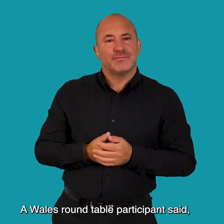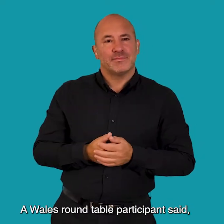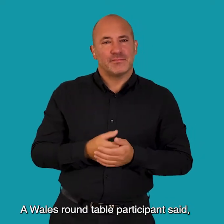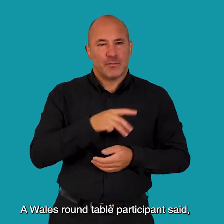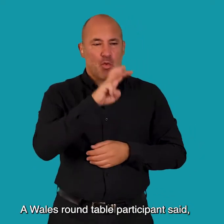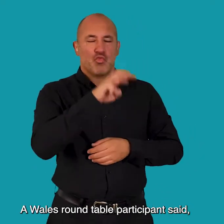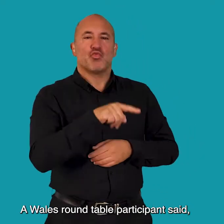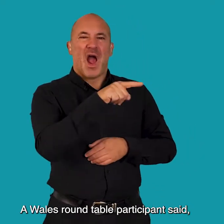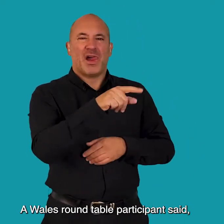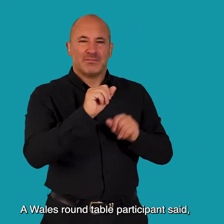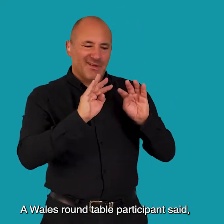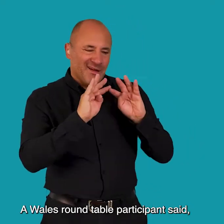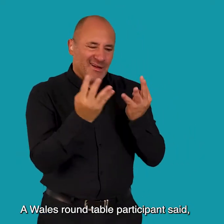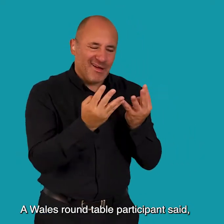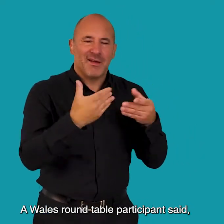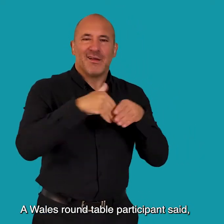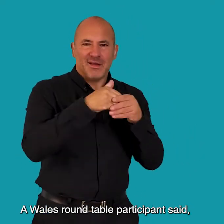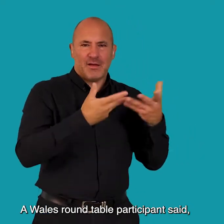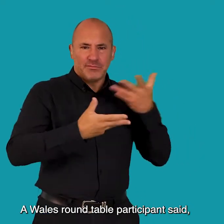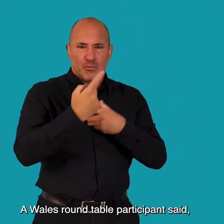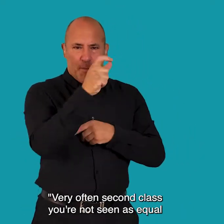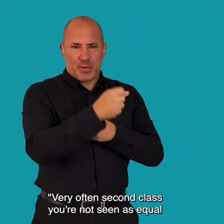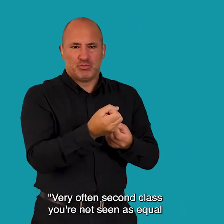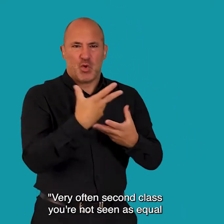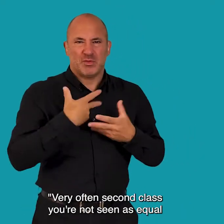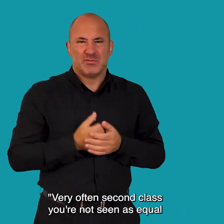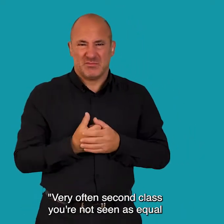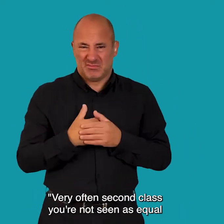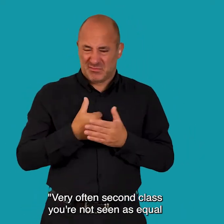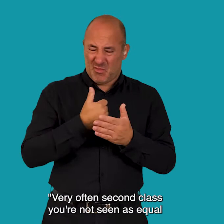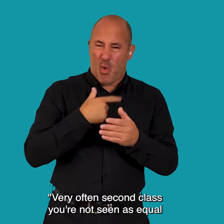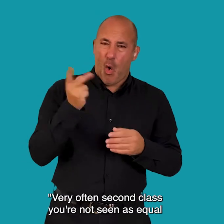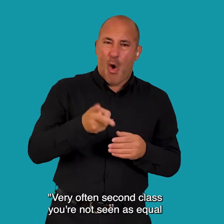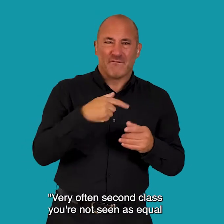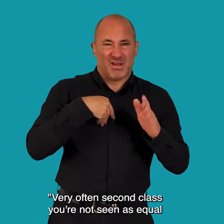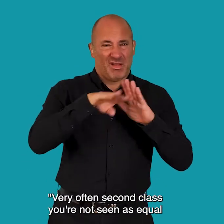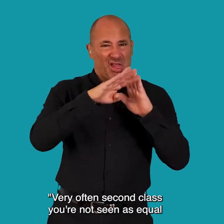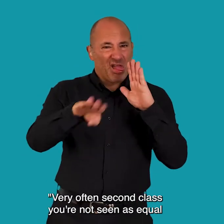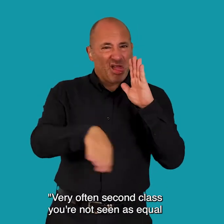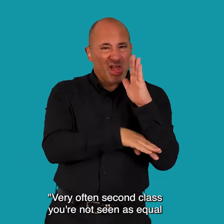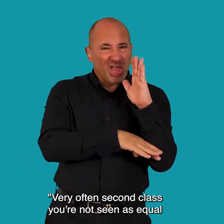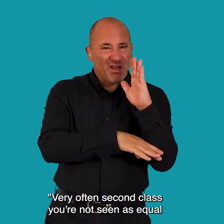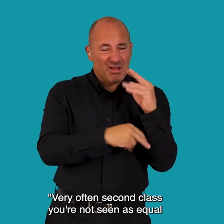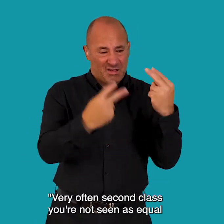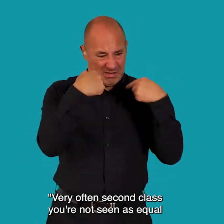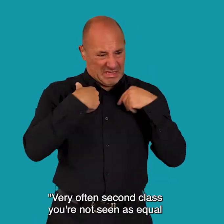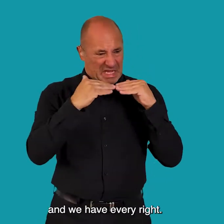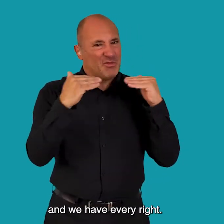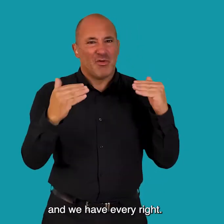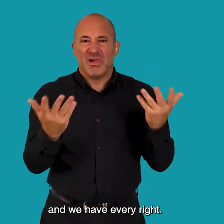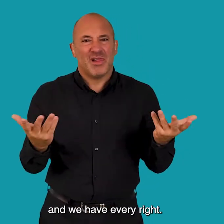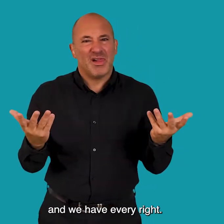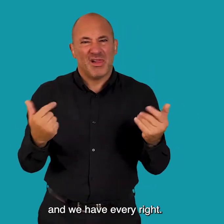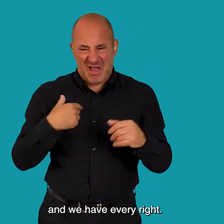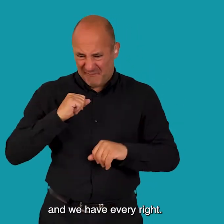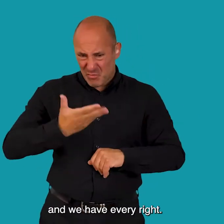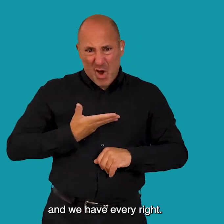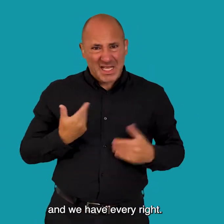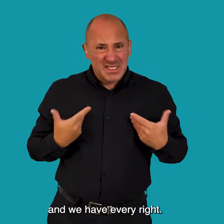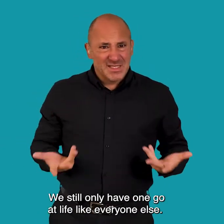Wales Roundtable participant said, "Very often second class, you're not seen as equal. And we have every right. We